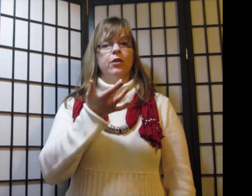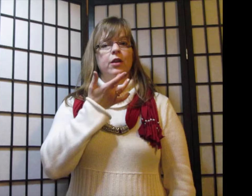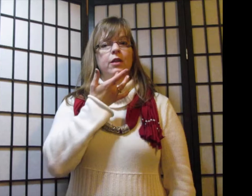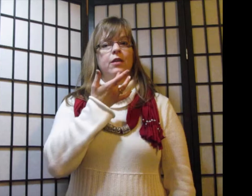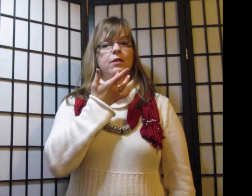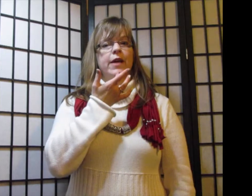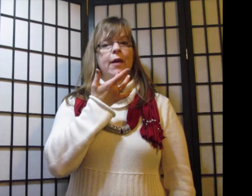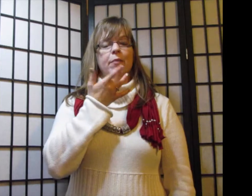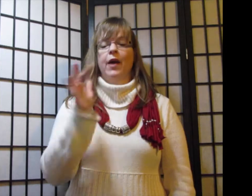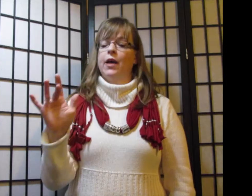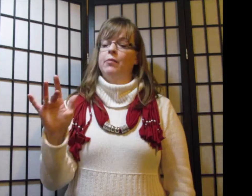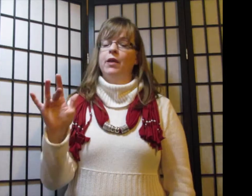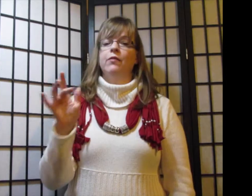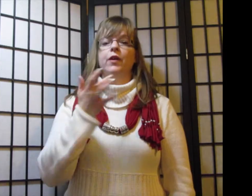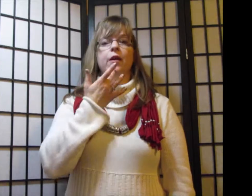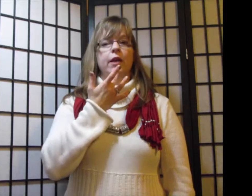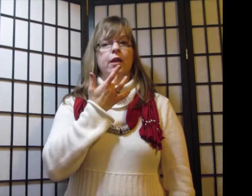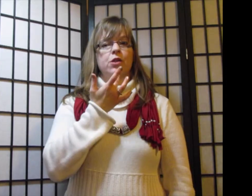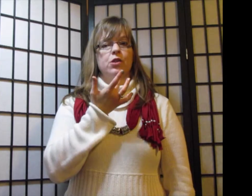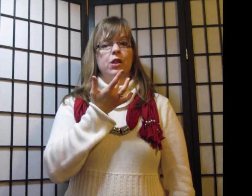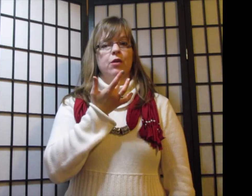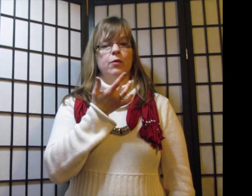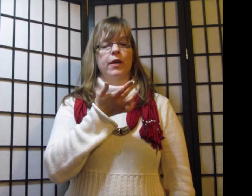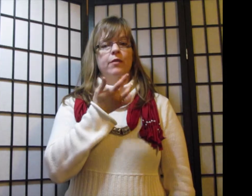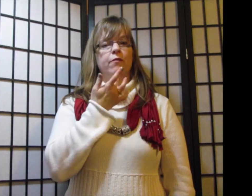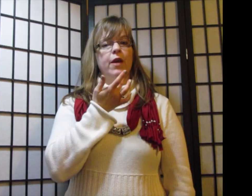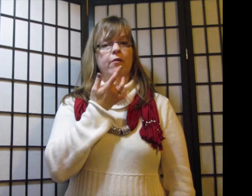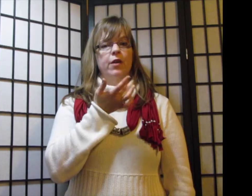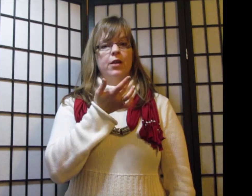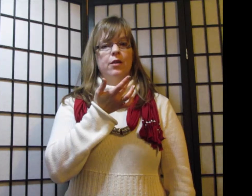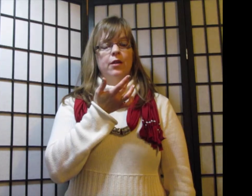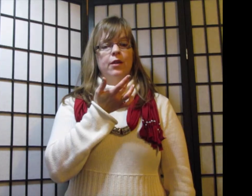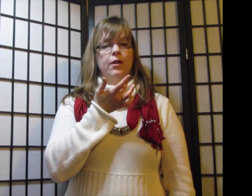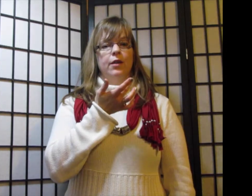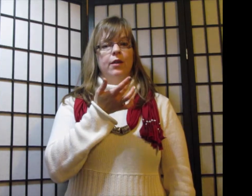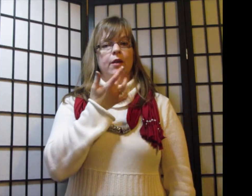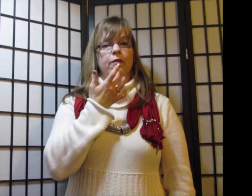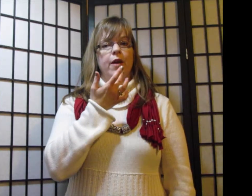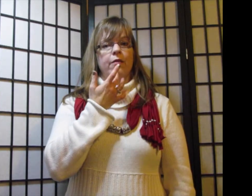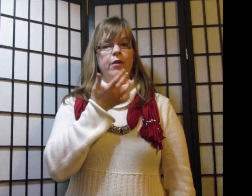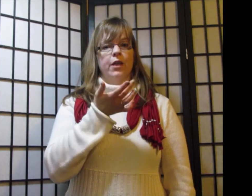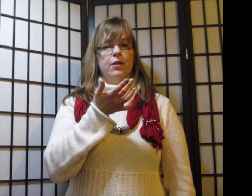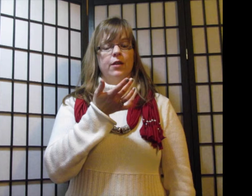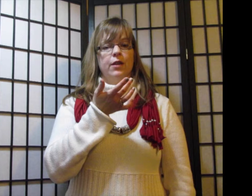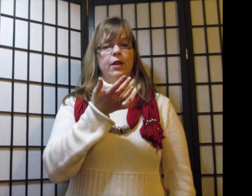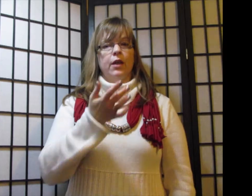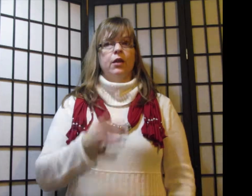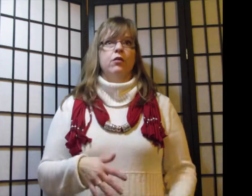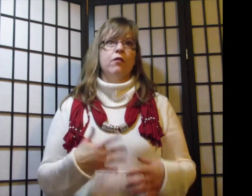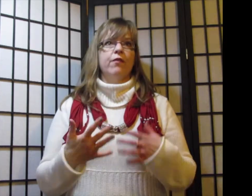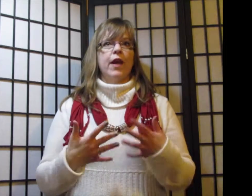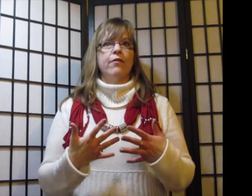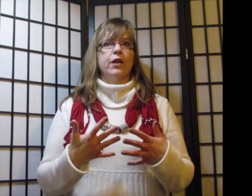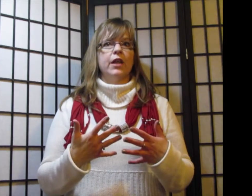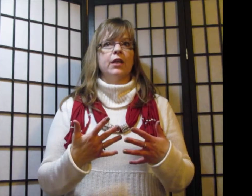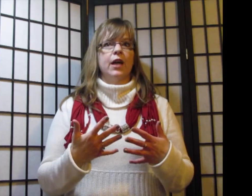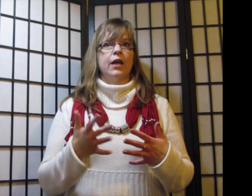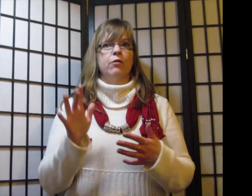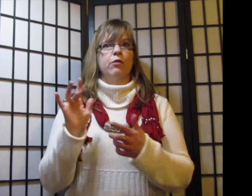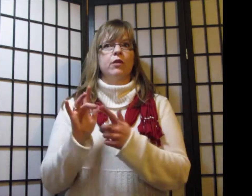going to tap that middle finger against your chin twice. Favorite. Favorite. So favorite, the reason we're